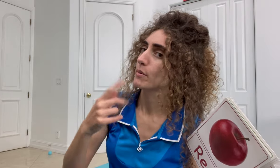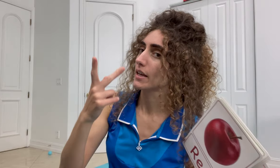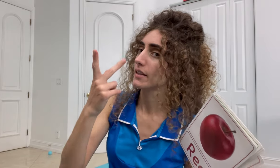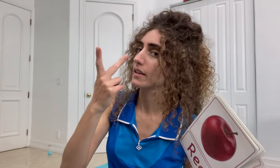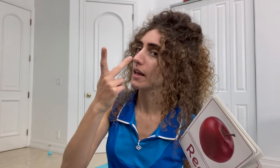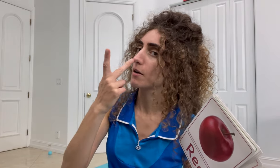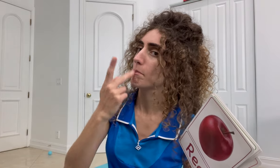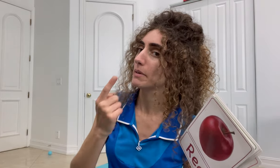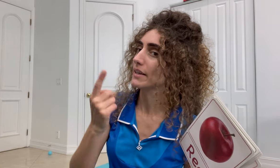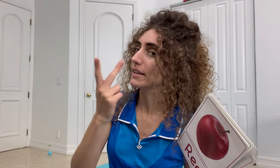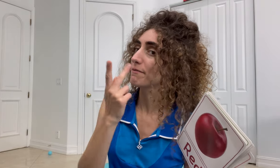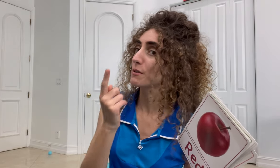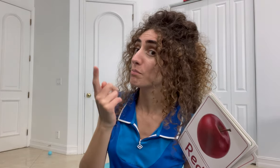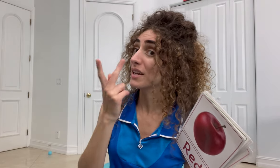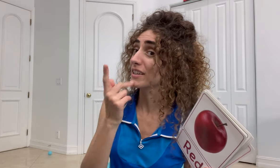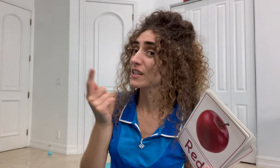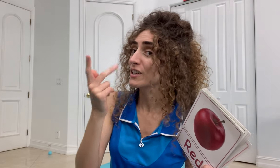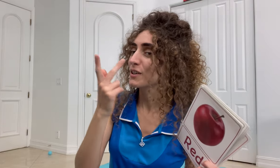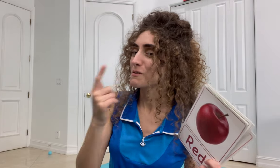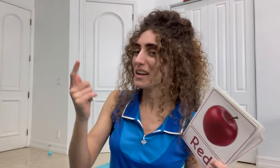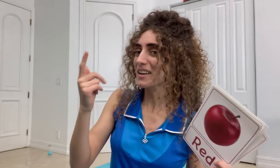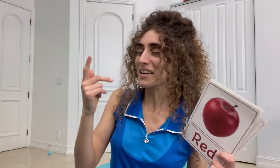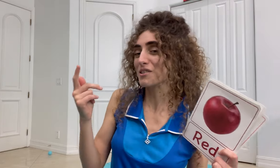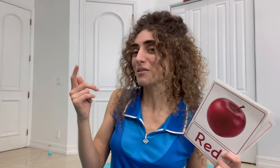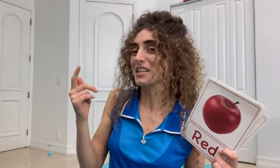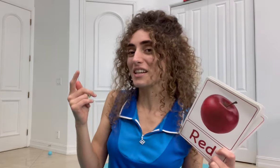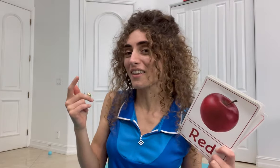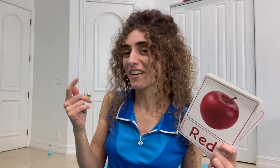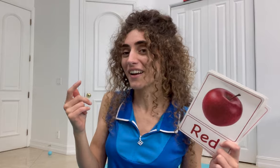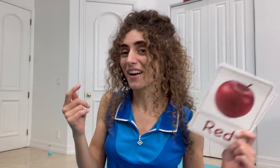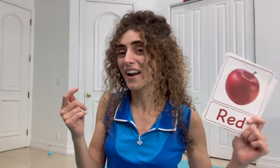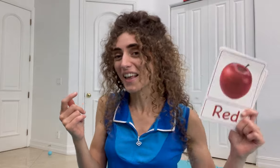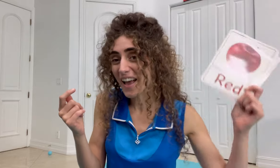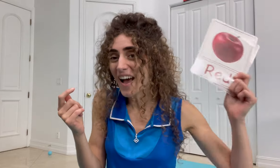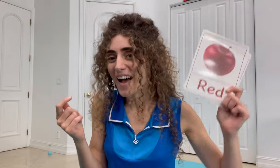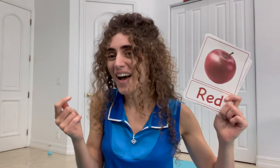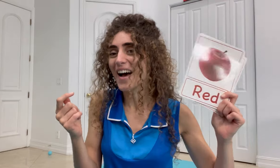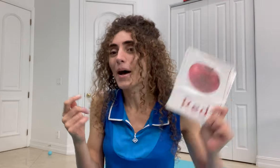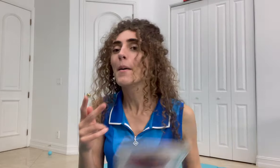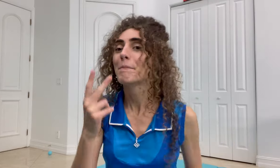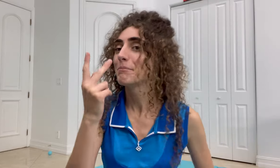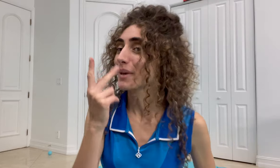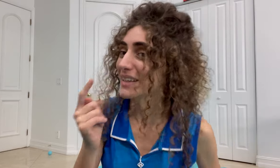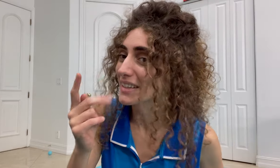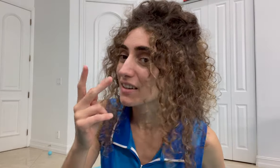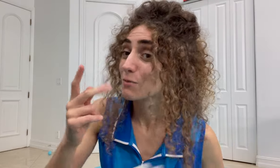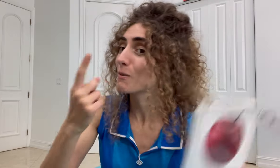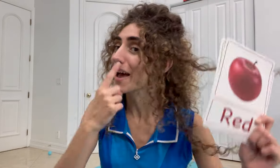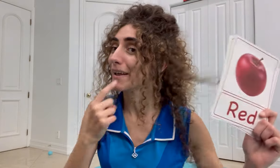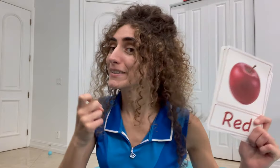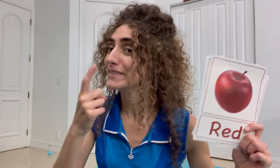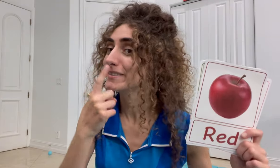and the letter P for pink right next to each other. Yeah, pink, red,